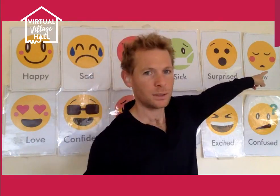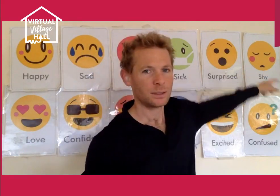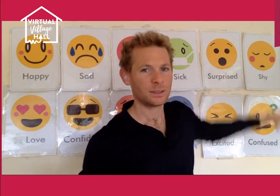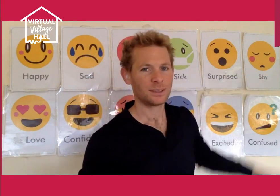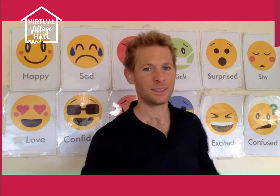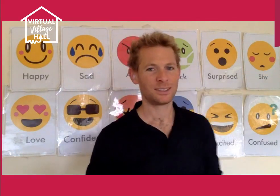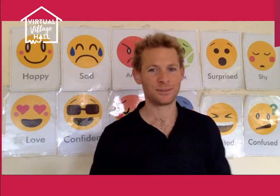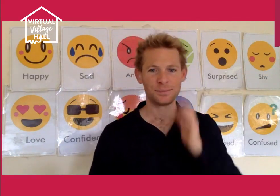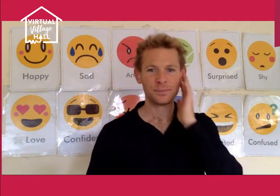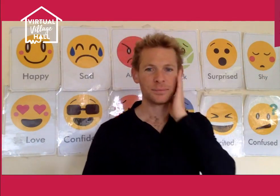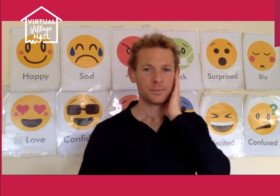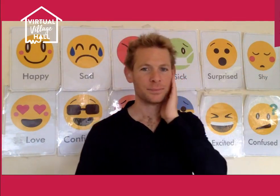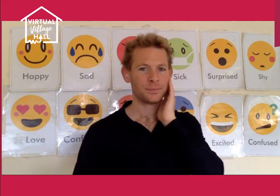What's the sign for shy?